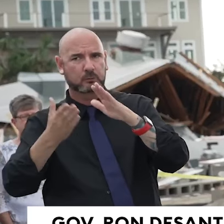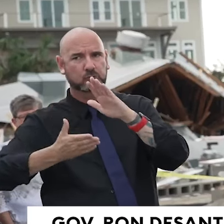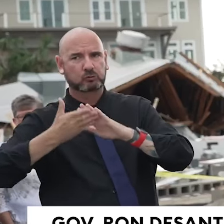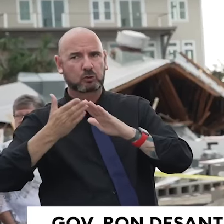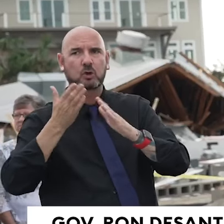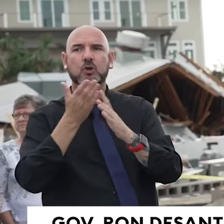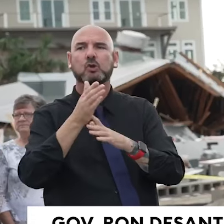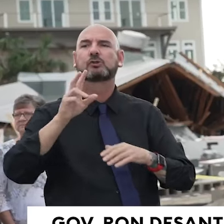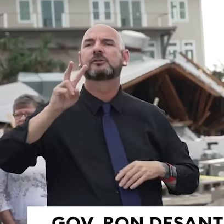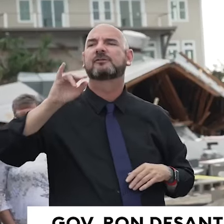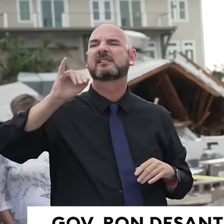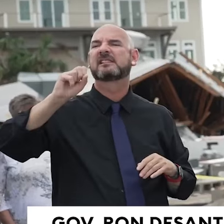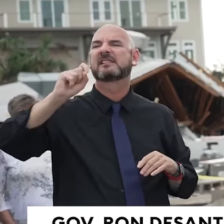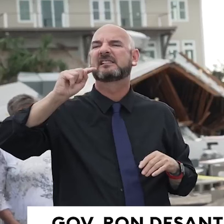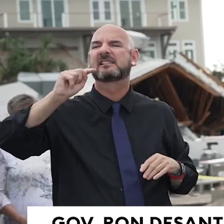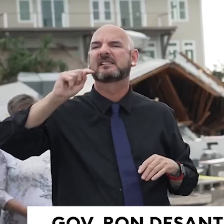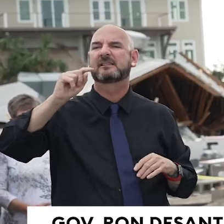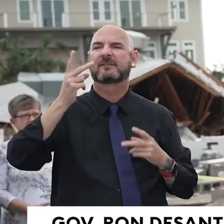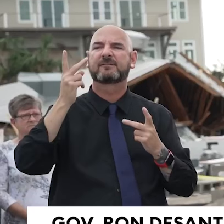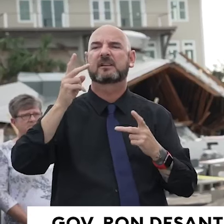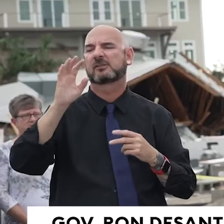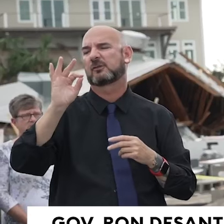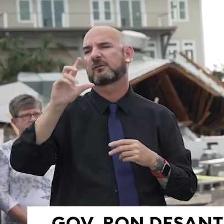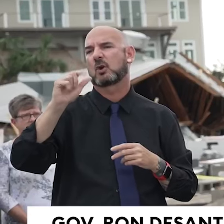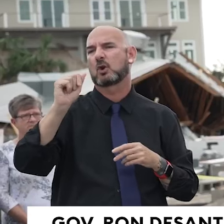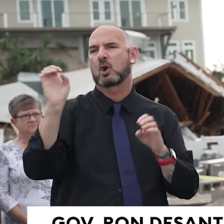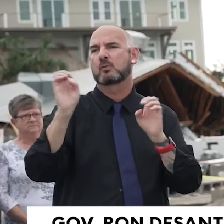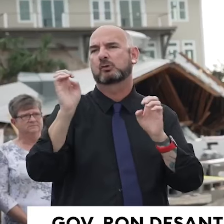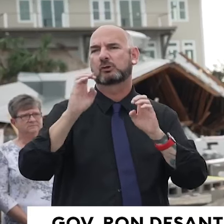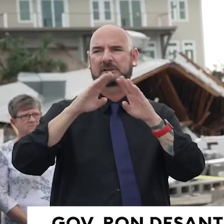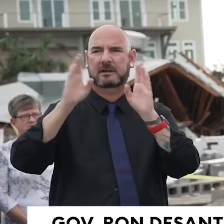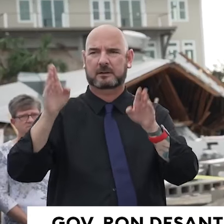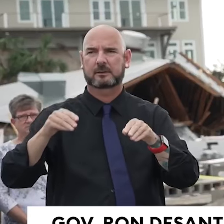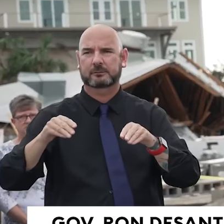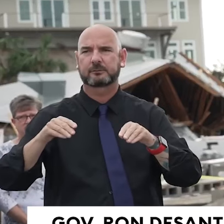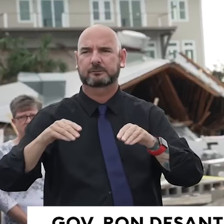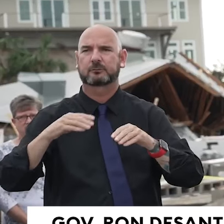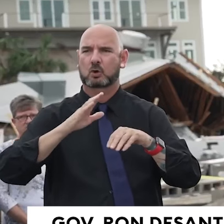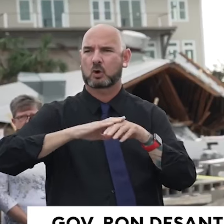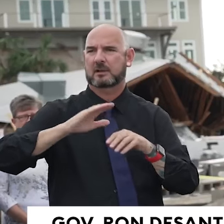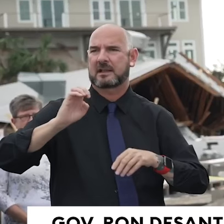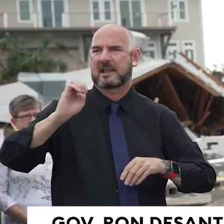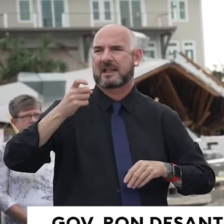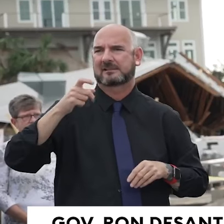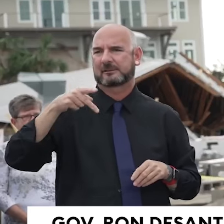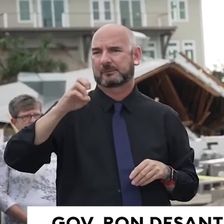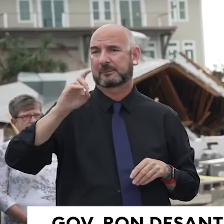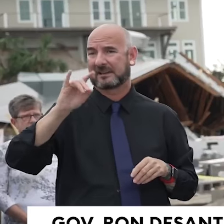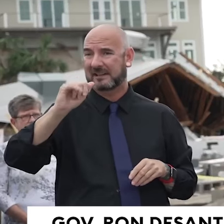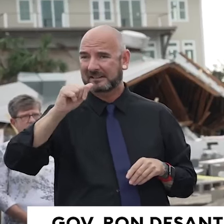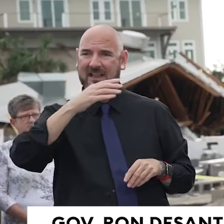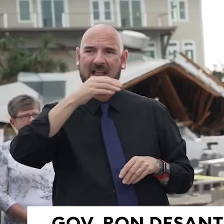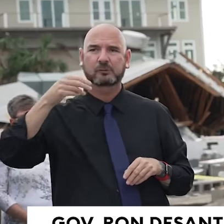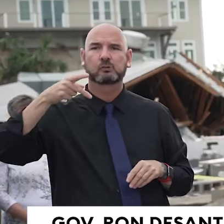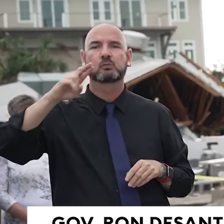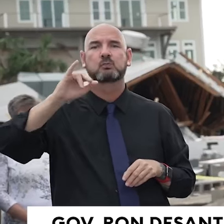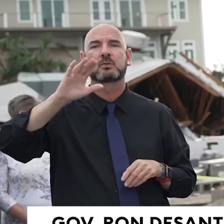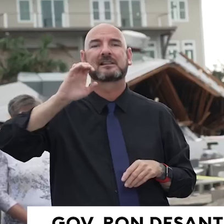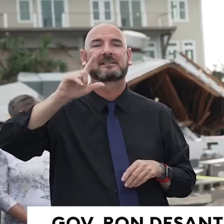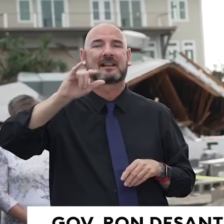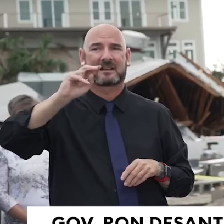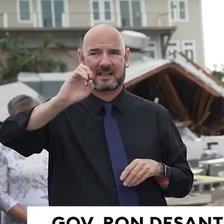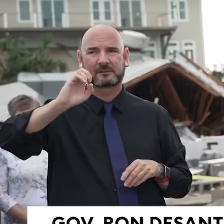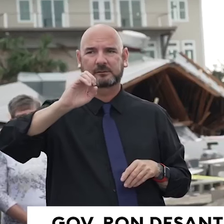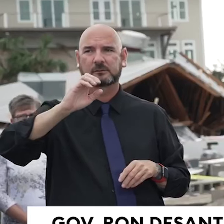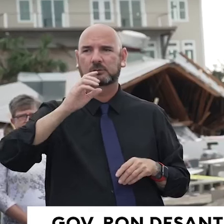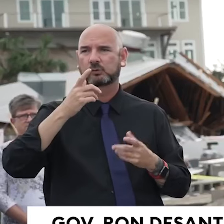emergency accommodation module on Expedia and Priceline. Now, obviously, Taylor County, the options aren't as much as, people had